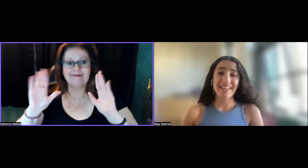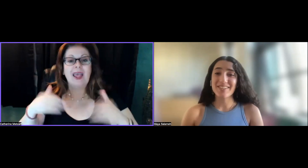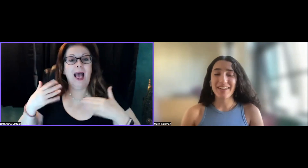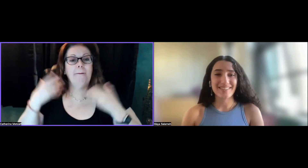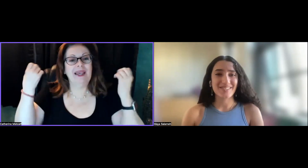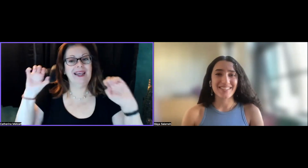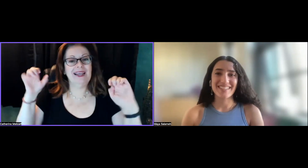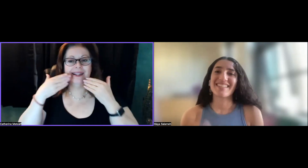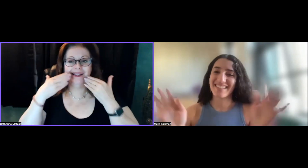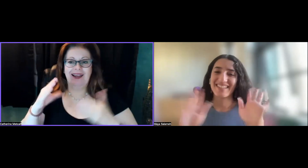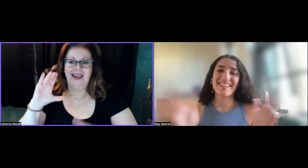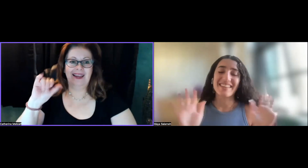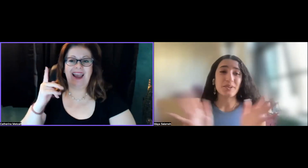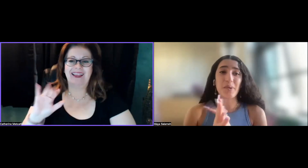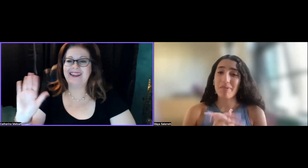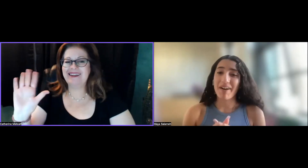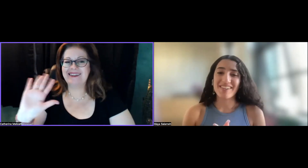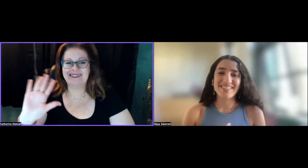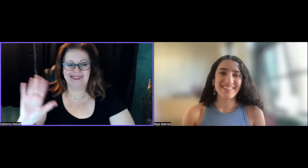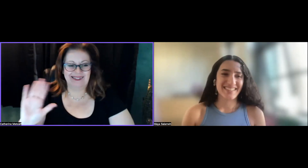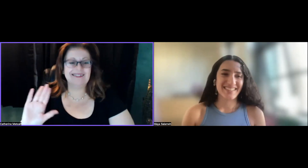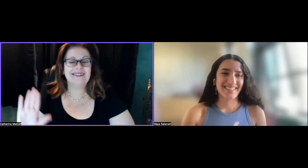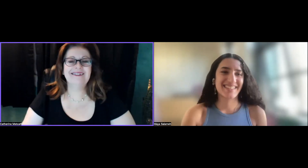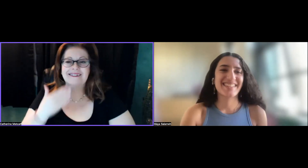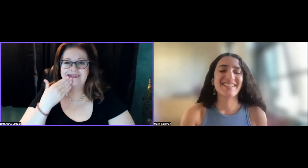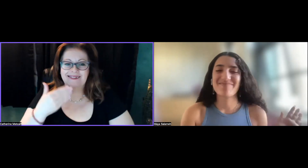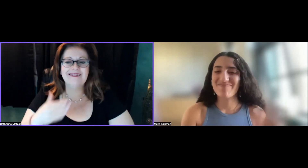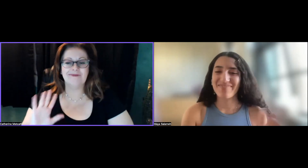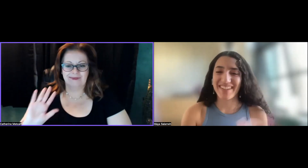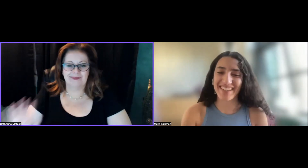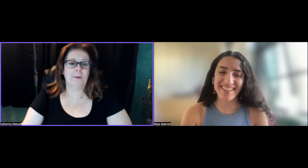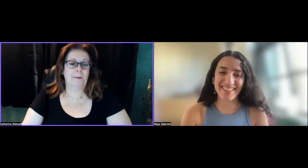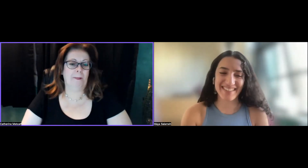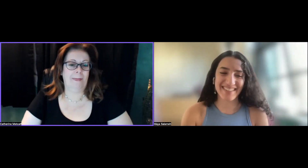Easter, and thank you, Catherine. Thank you, Open Mouth. Thank you. Bye.